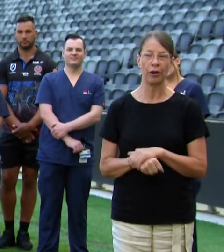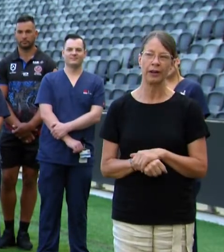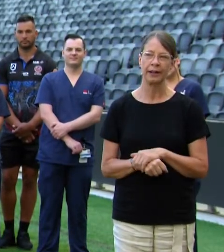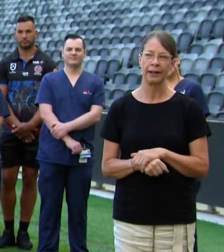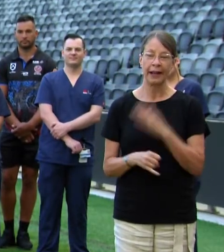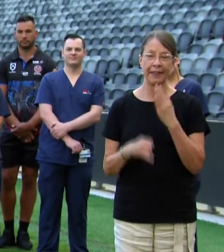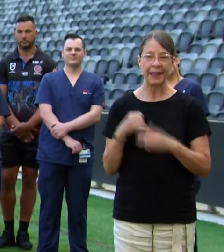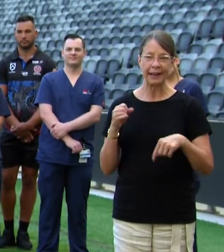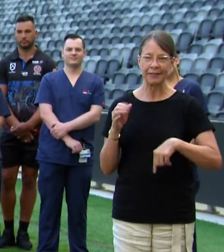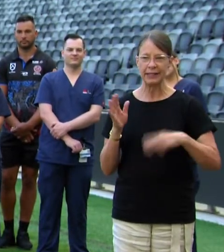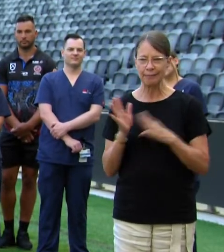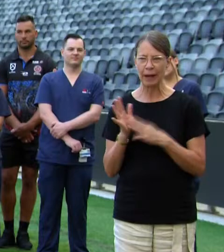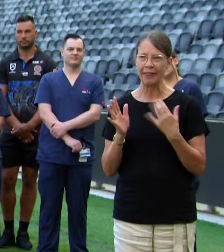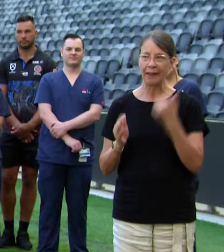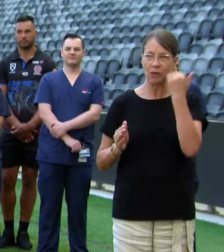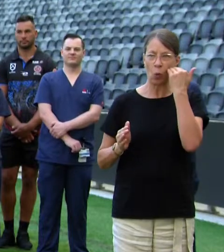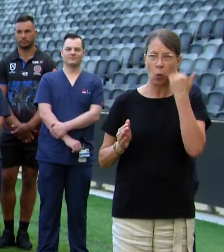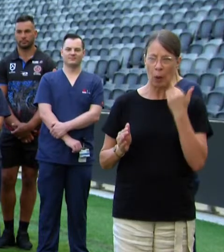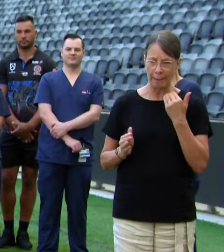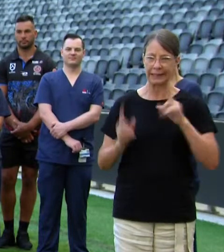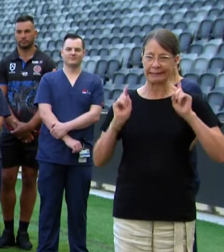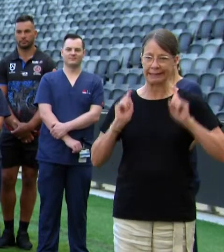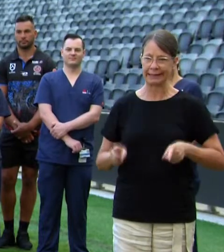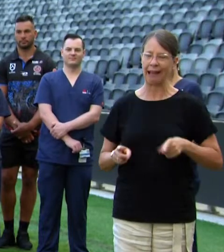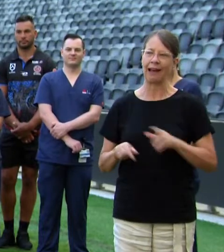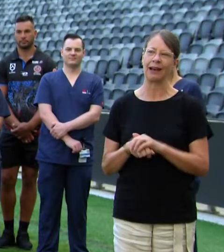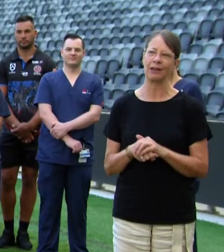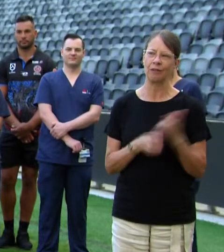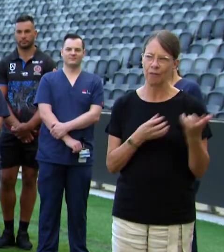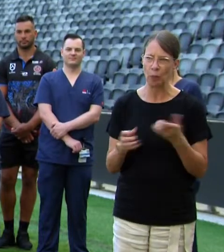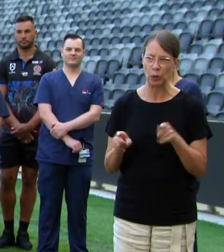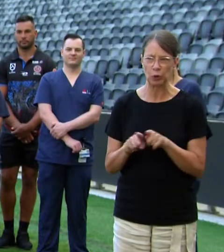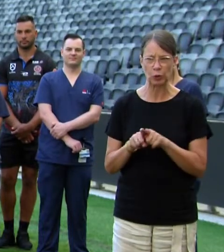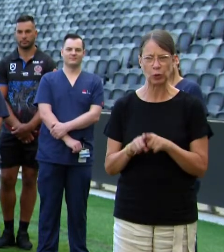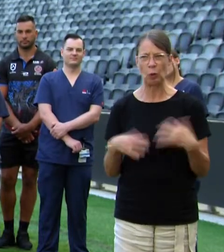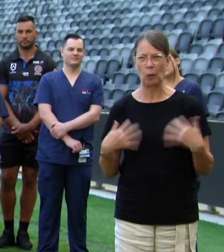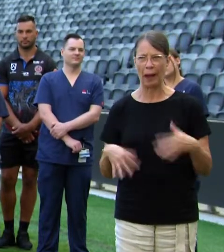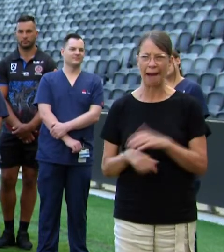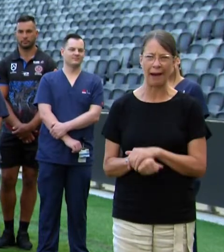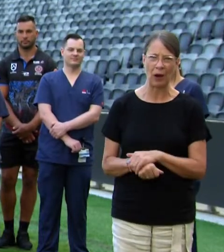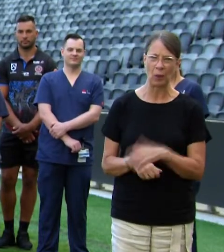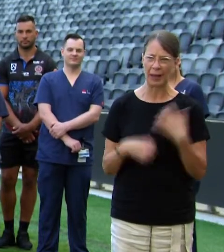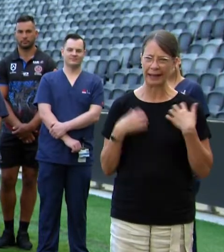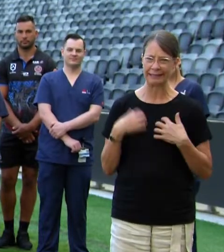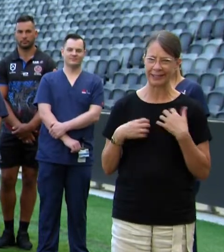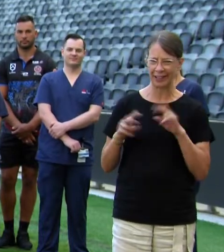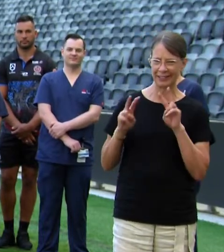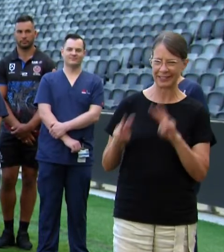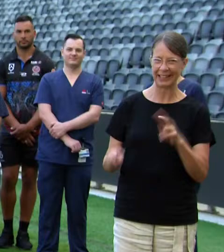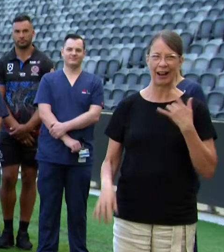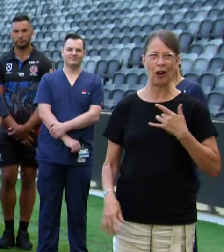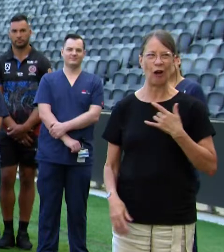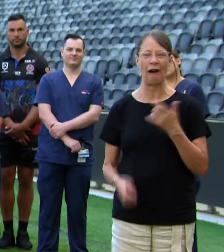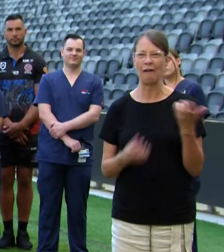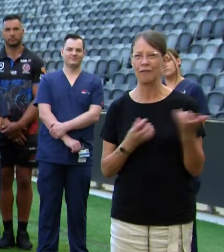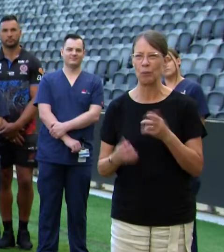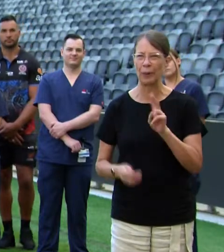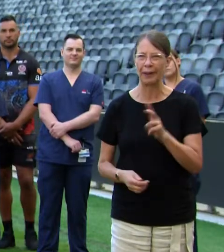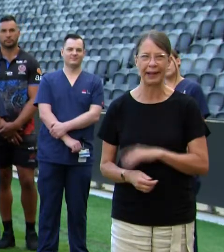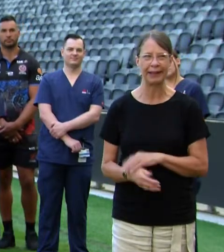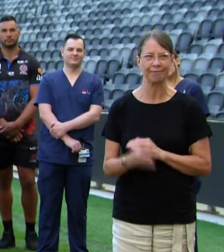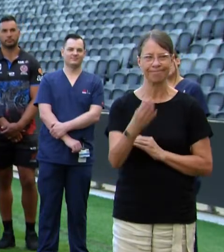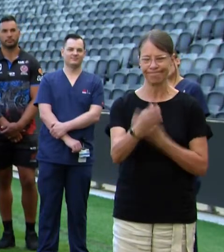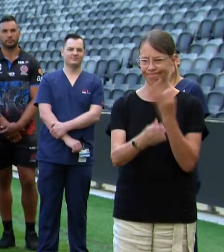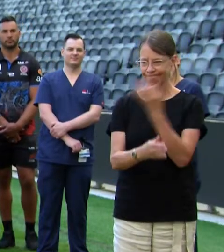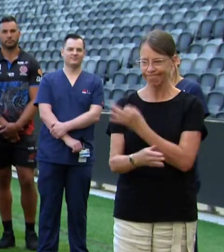the month on February 27th, and we're all excited, as we know our fans are, to see live football again. Just in terms of COVID